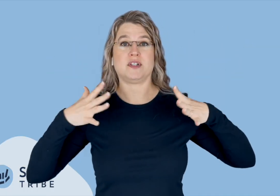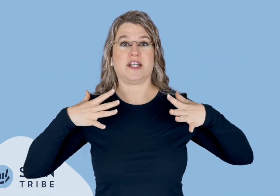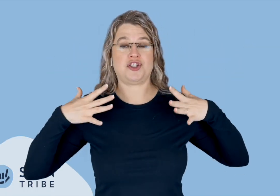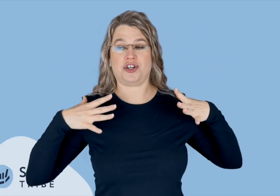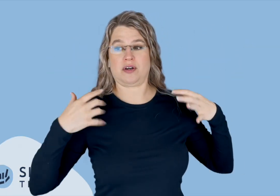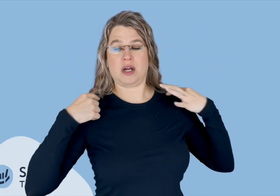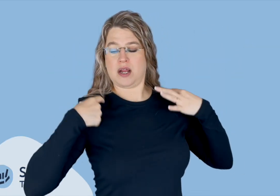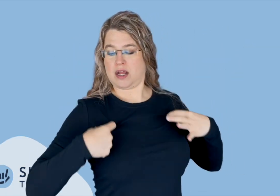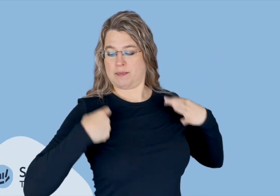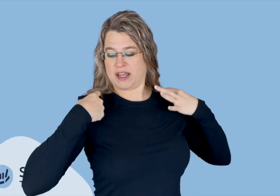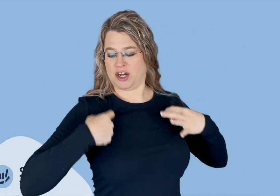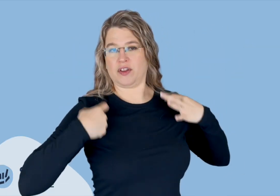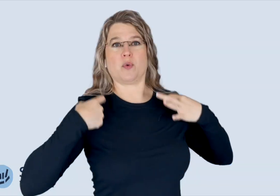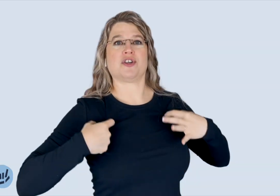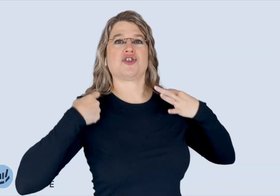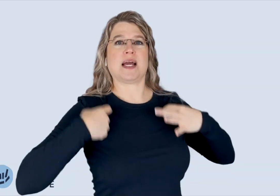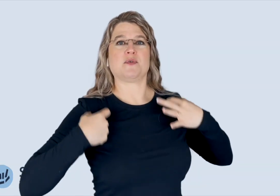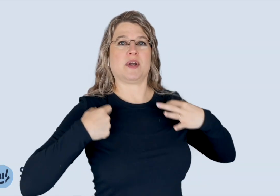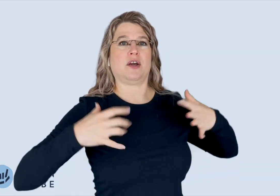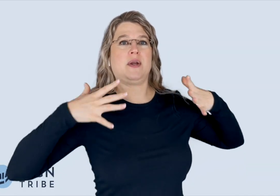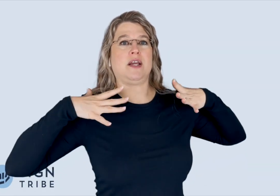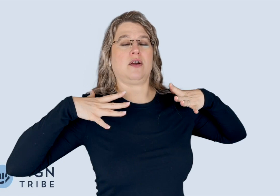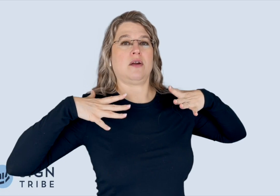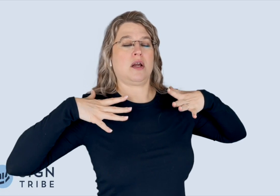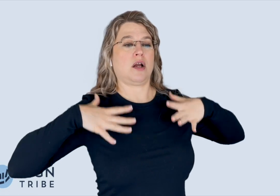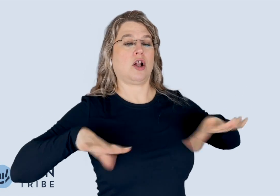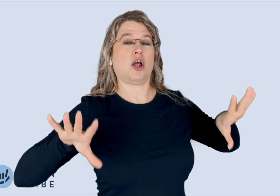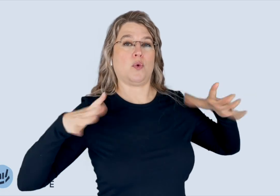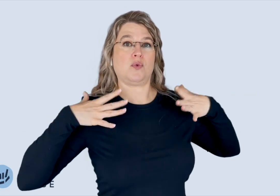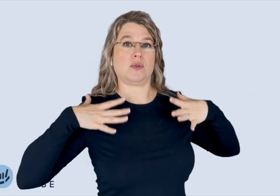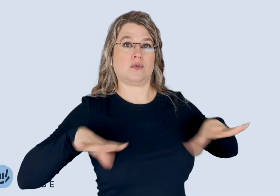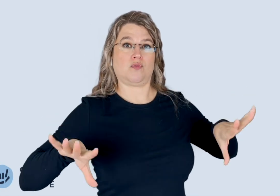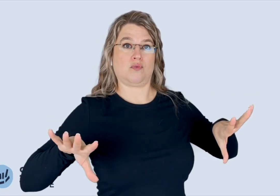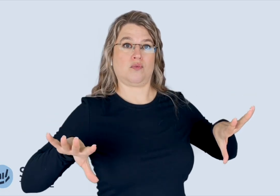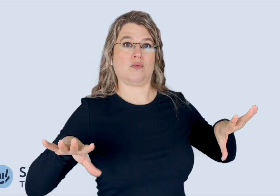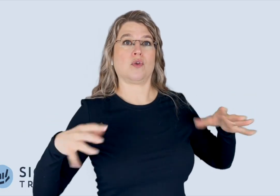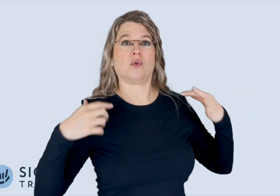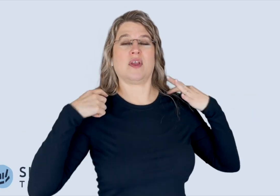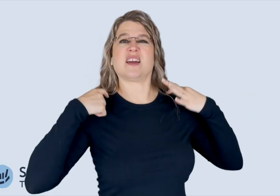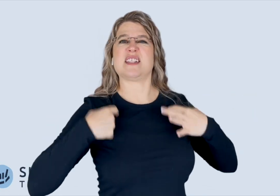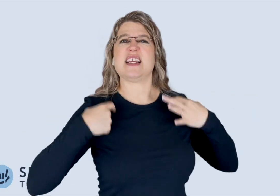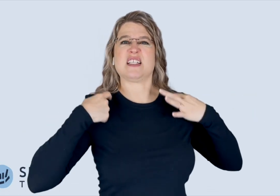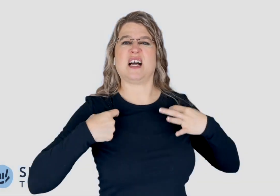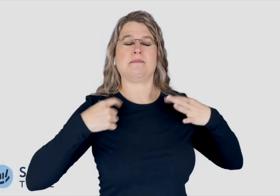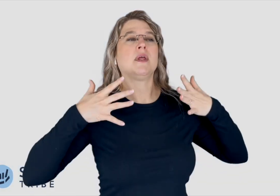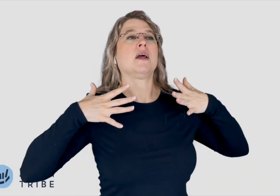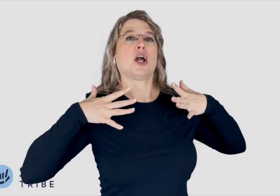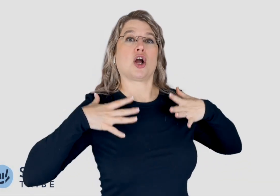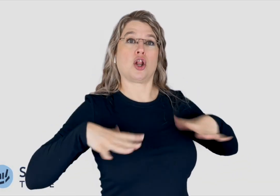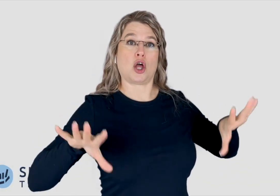touch your butt here, like where our straps would go here. Close. Or like a tank top.